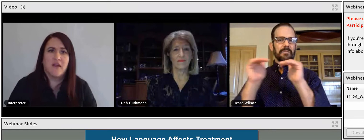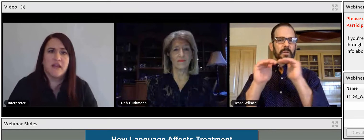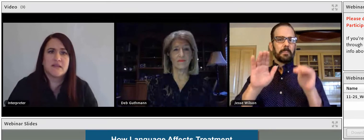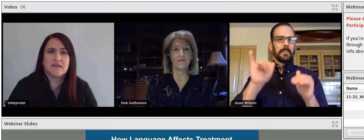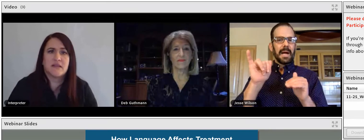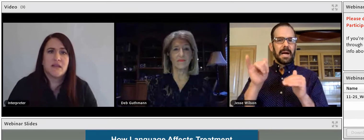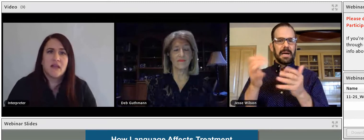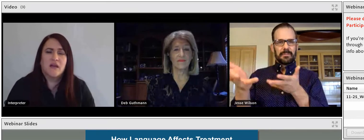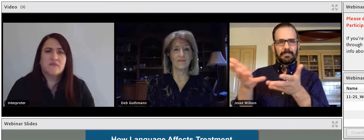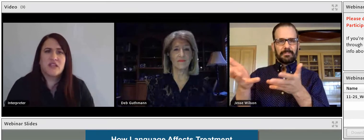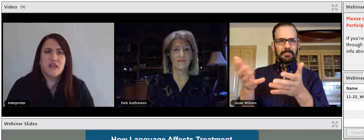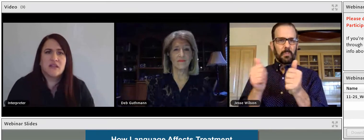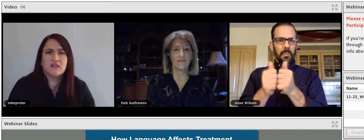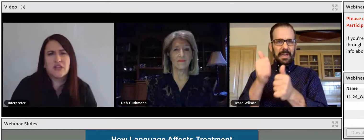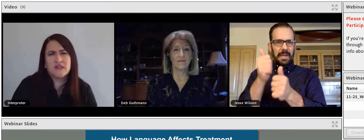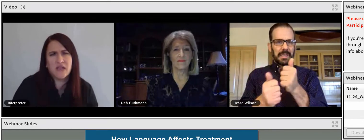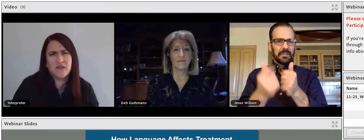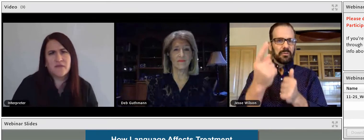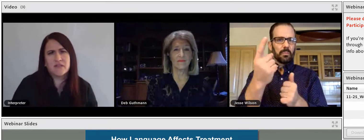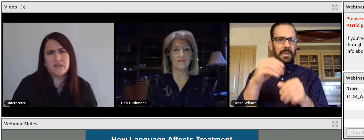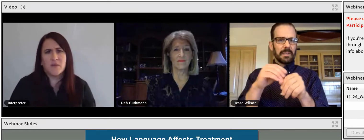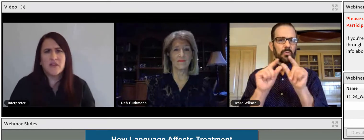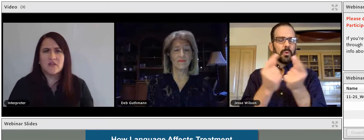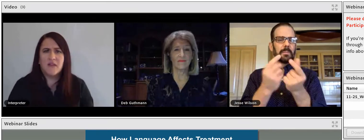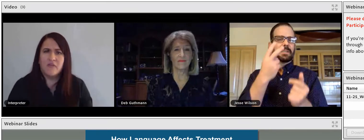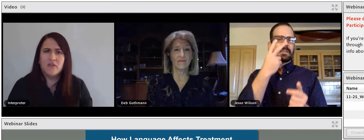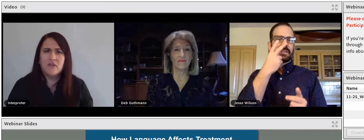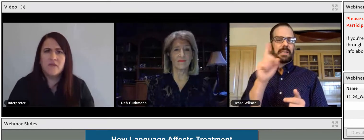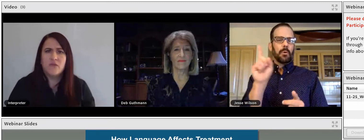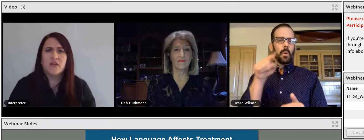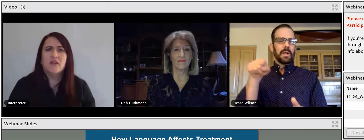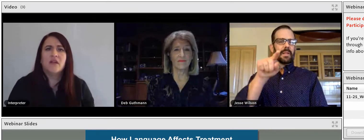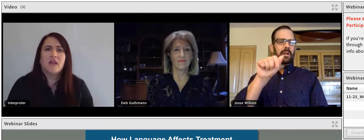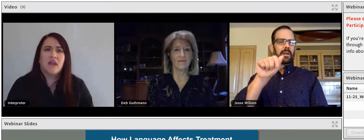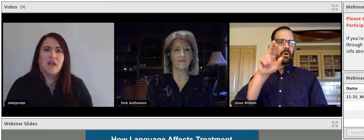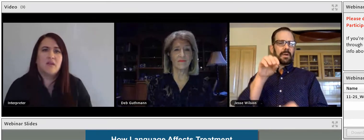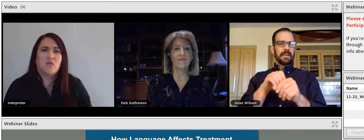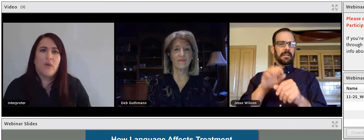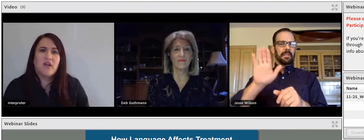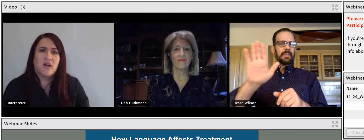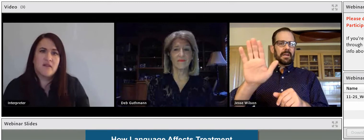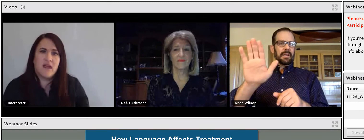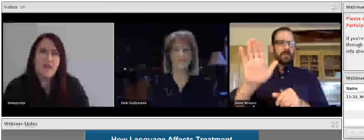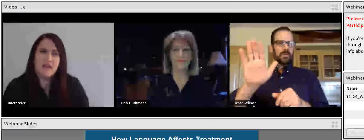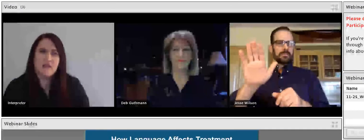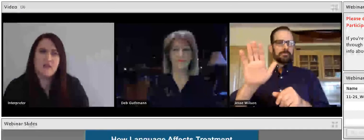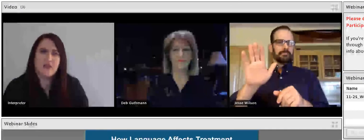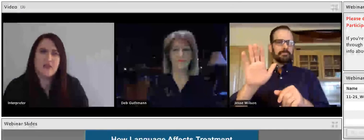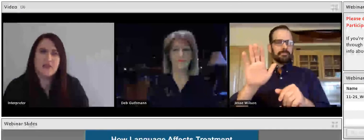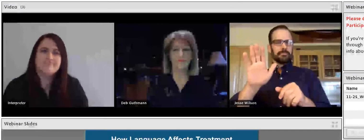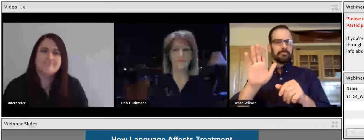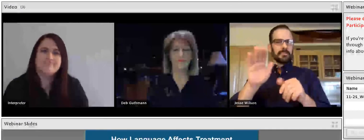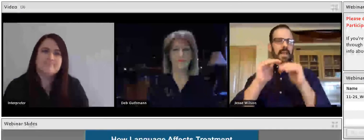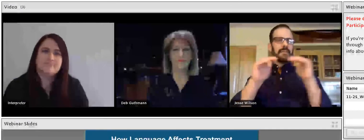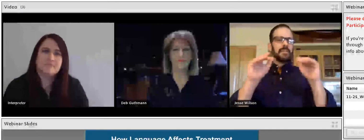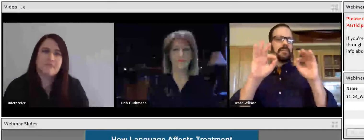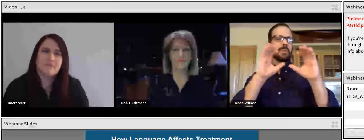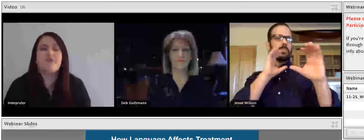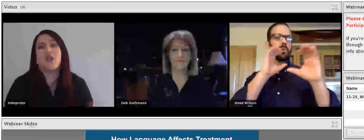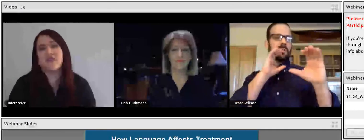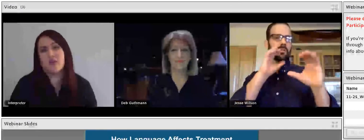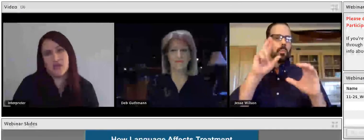and poll our clients to just kind of determine their level, if you will, and where are they in